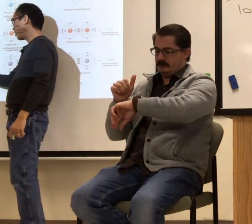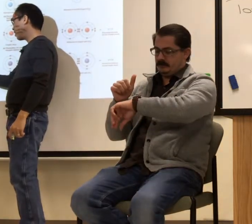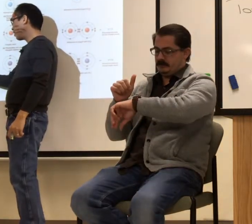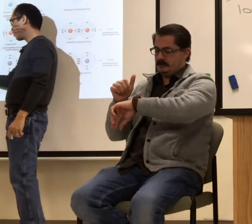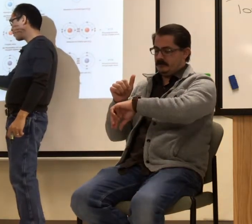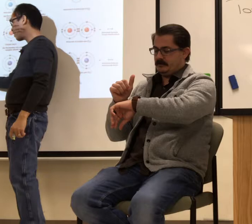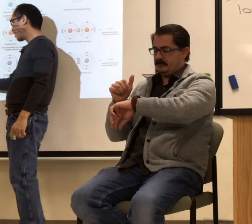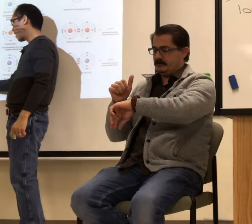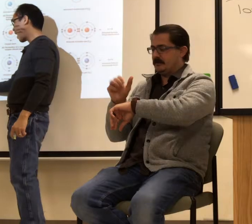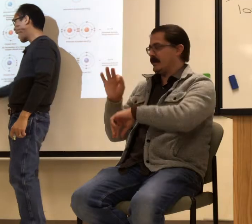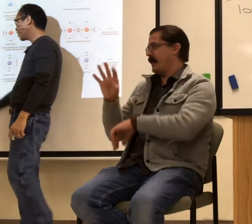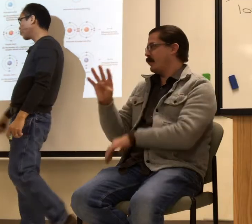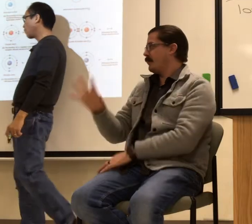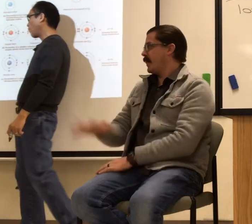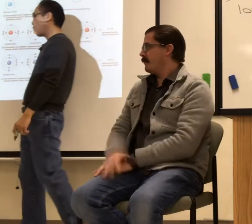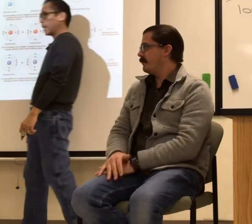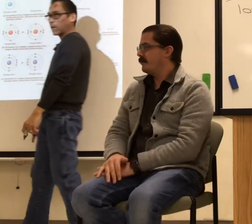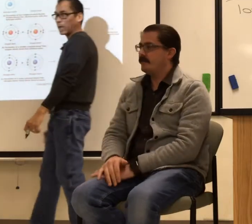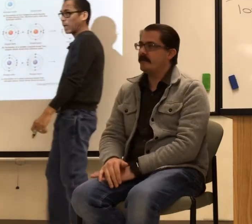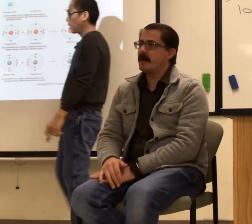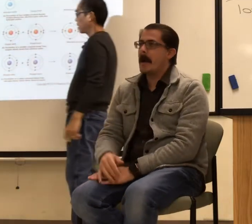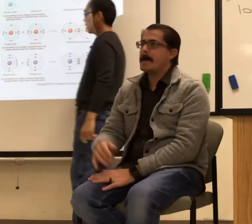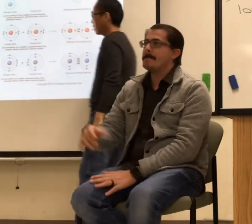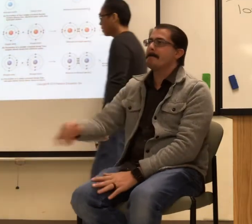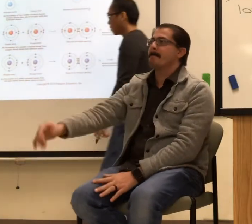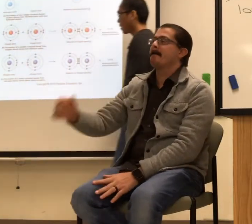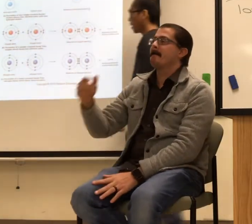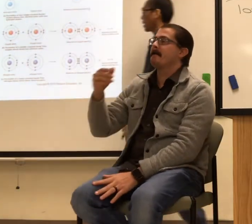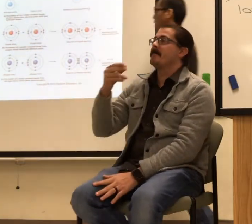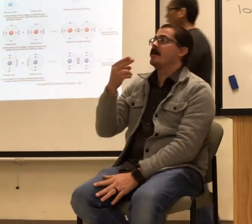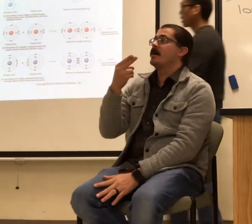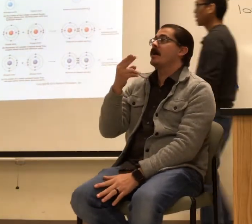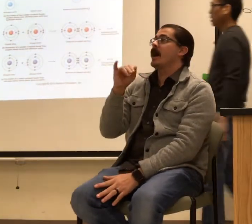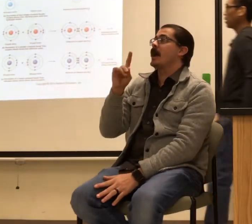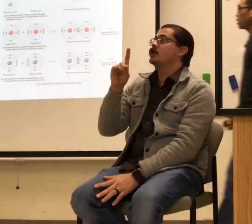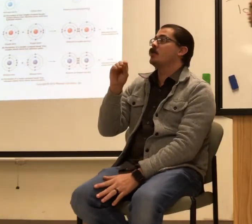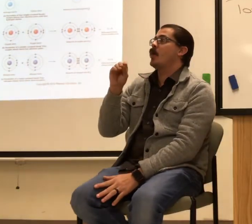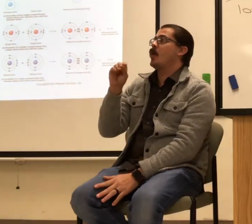pretty inert and hydrophobic. Okay?